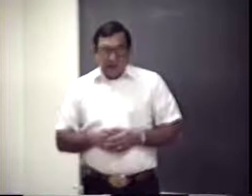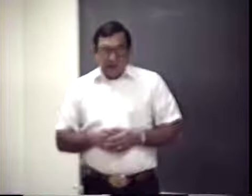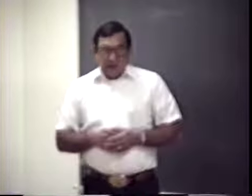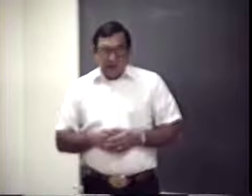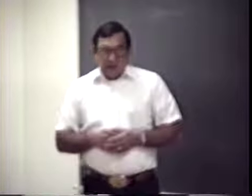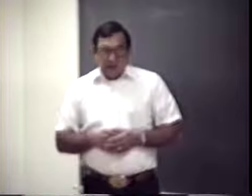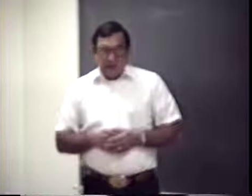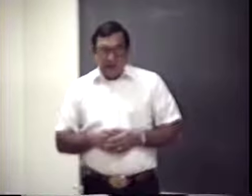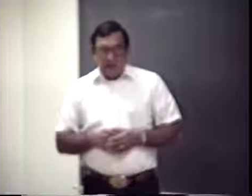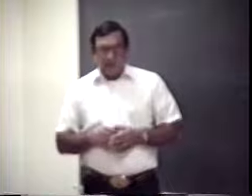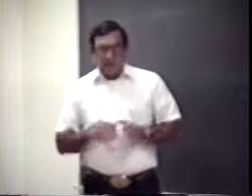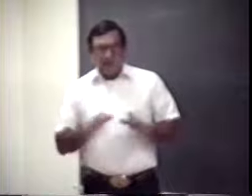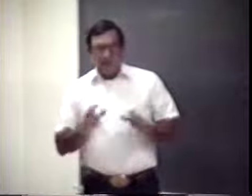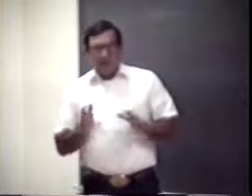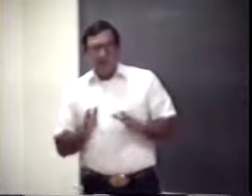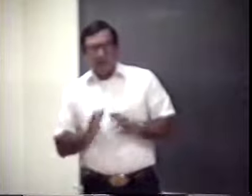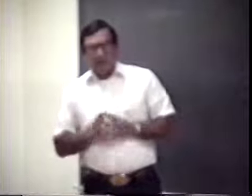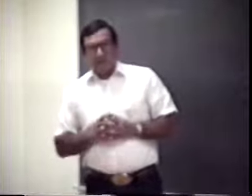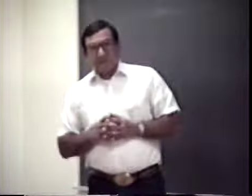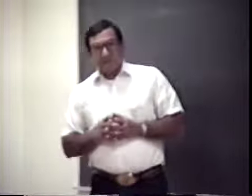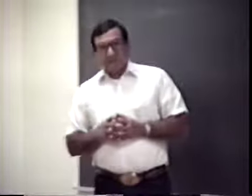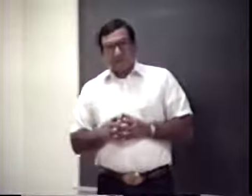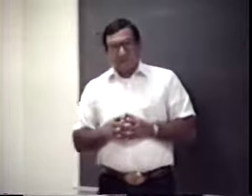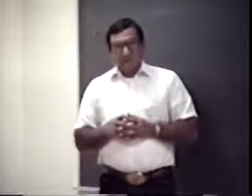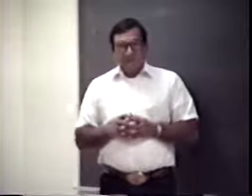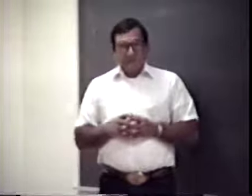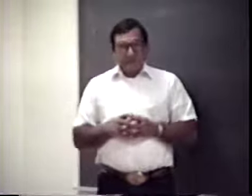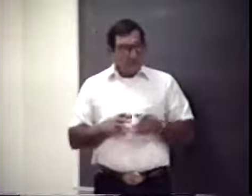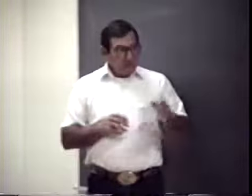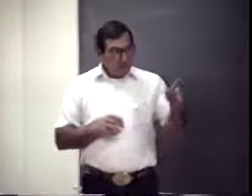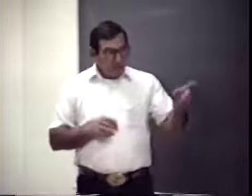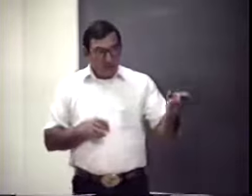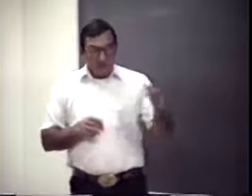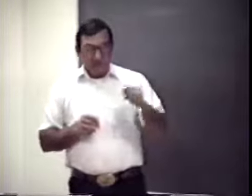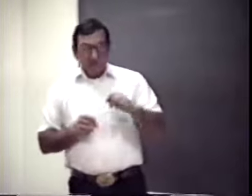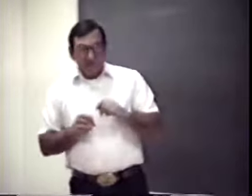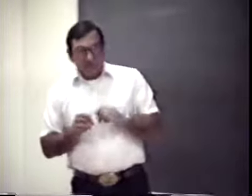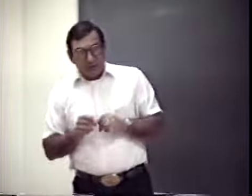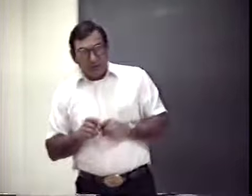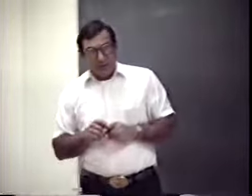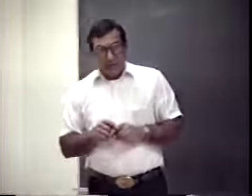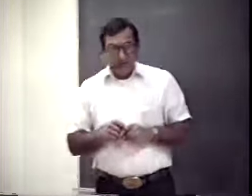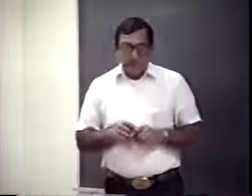And we have a certain amount of free time since I've learned this sign language.